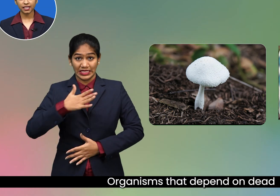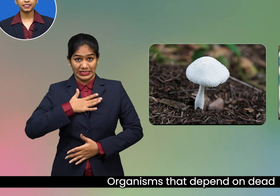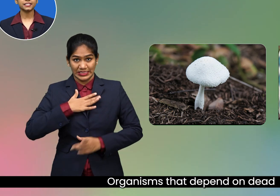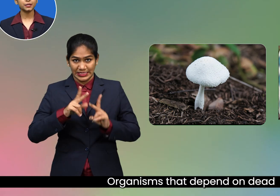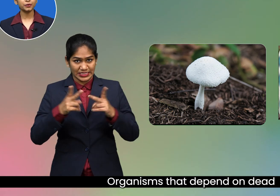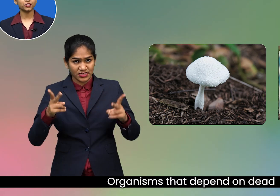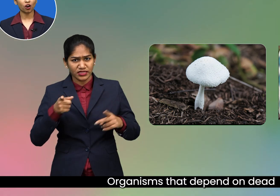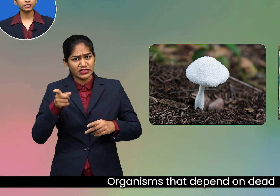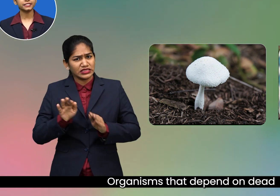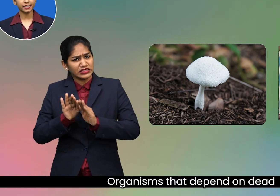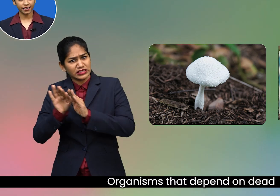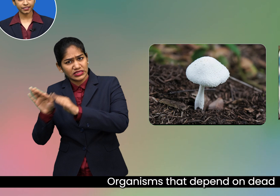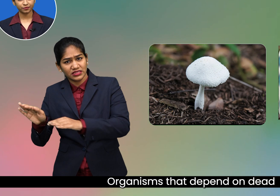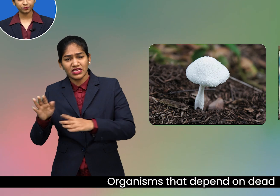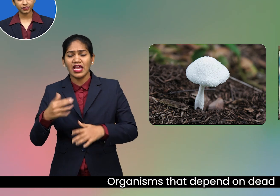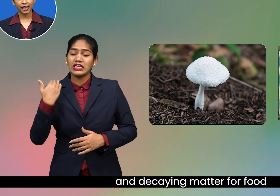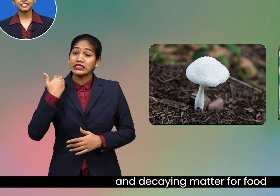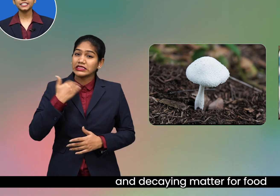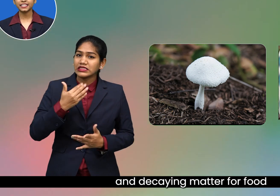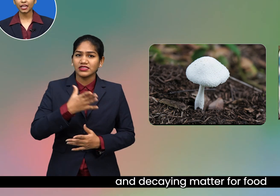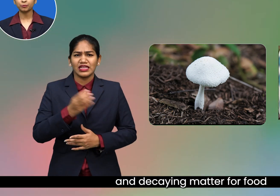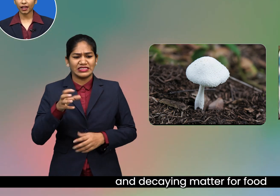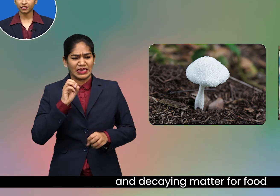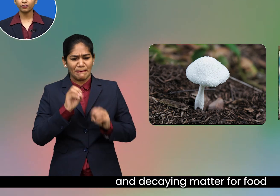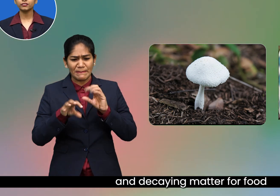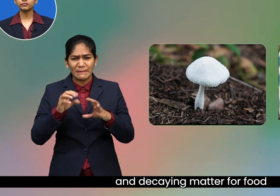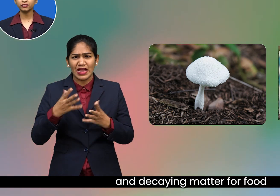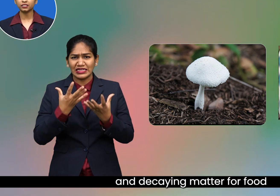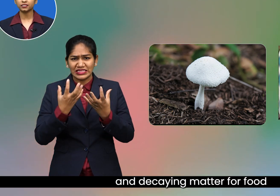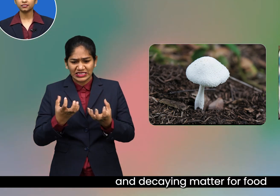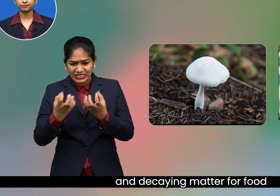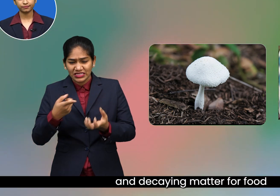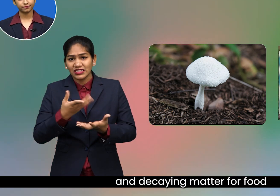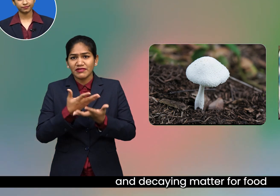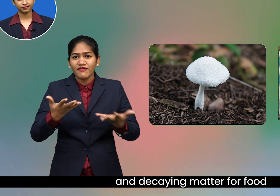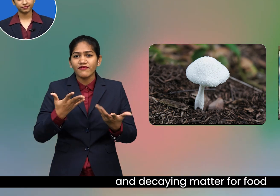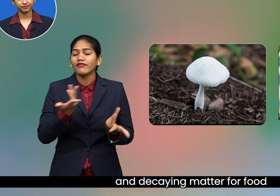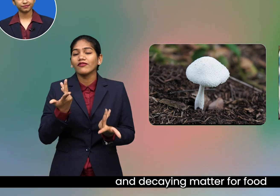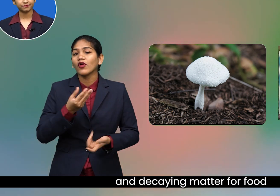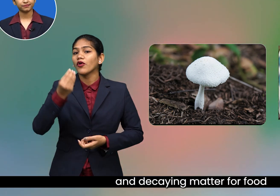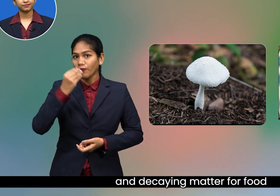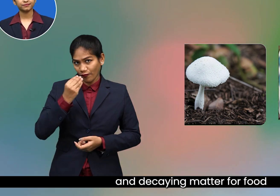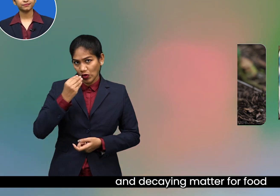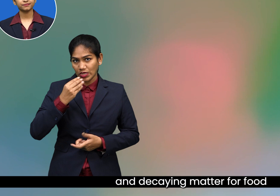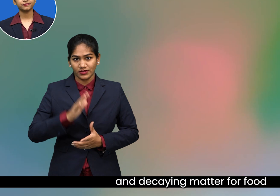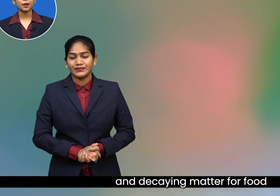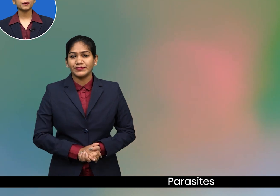organisms that depend on dead and decaying matter for food.